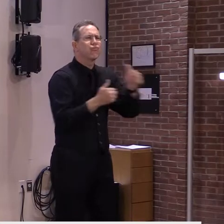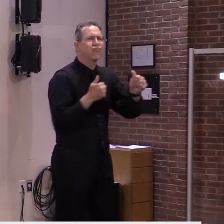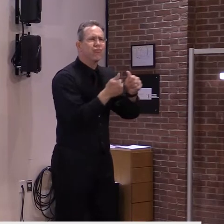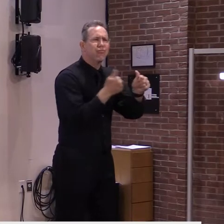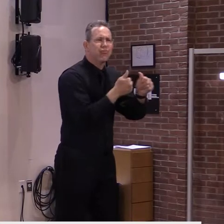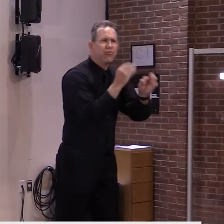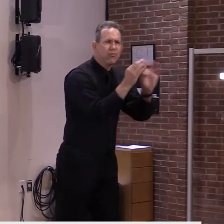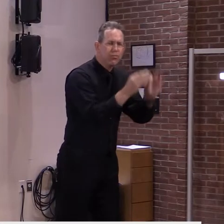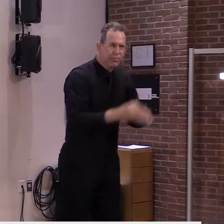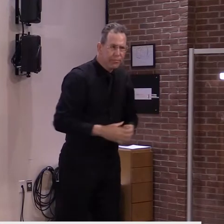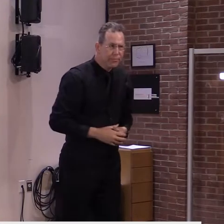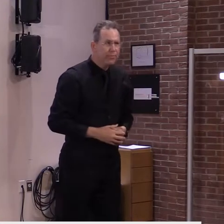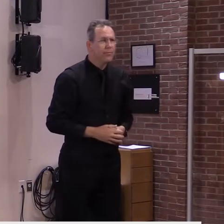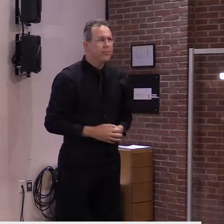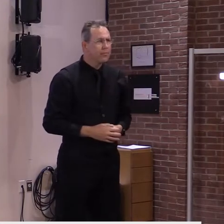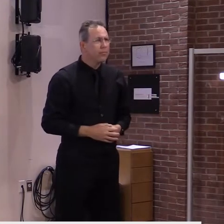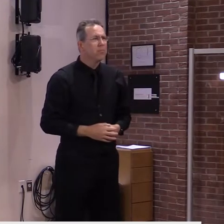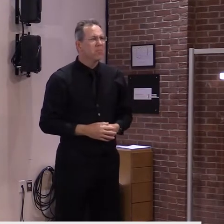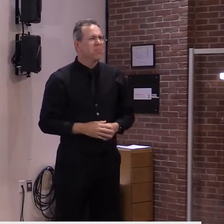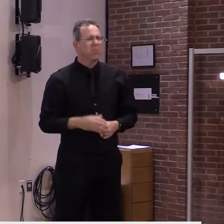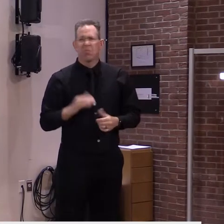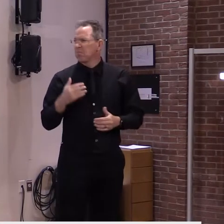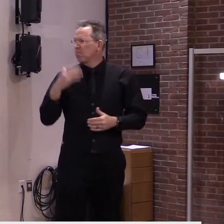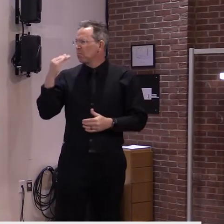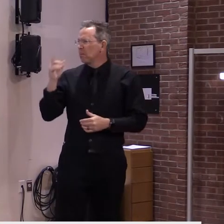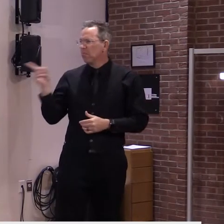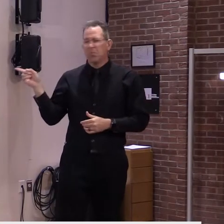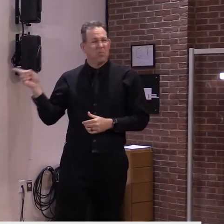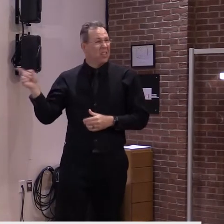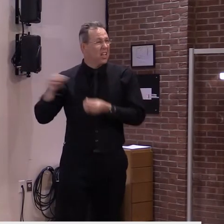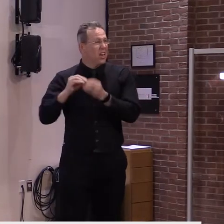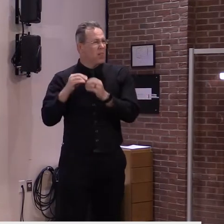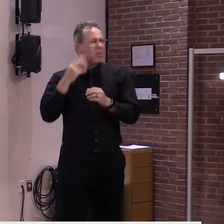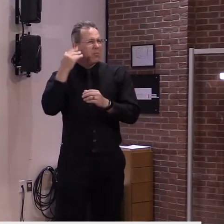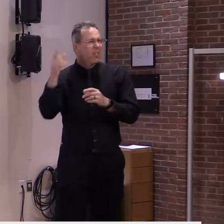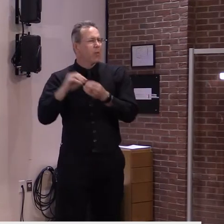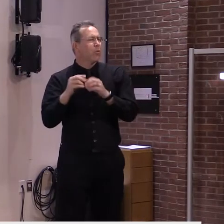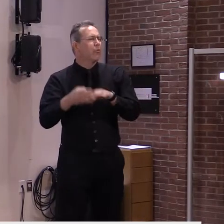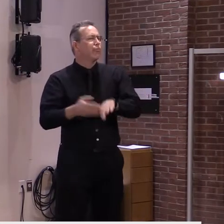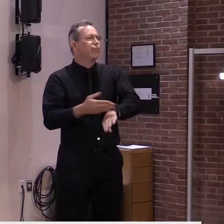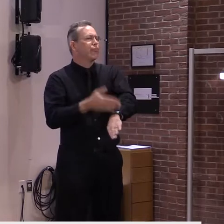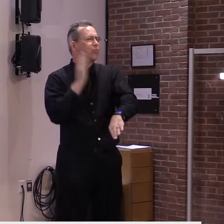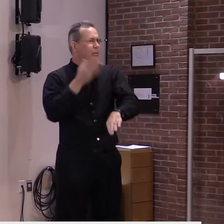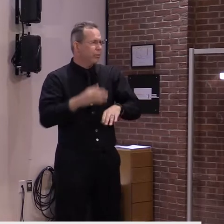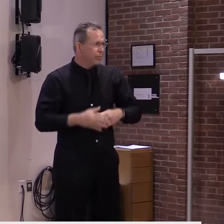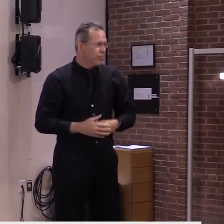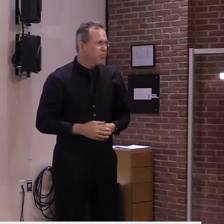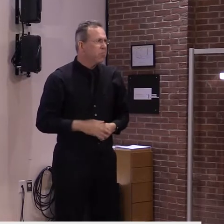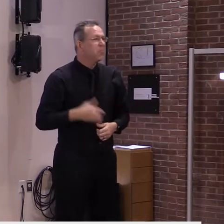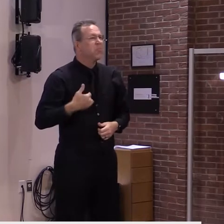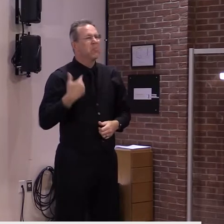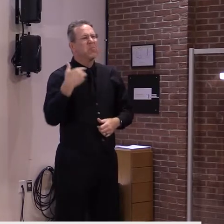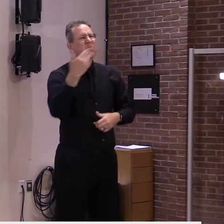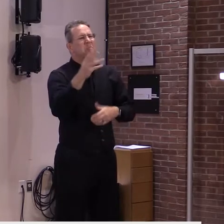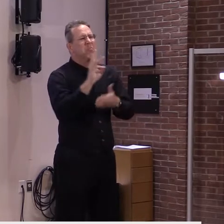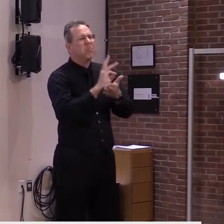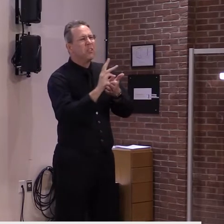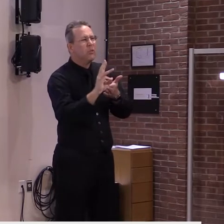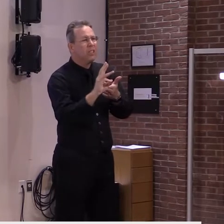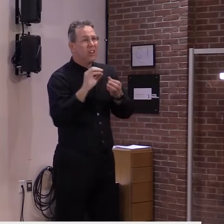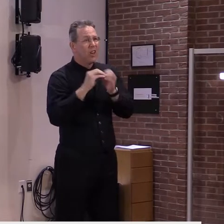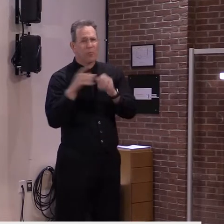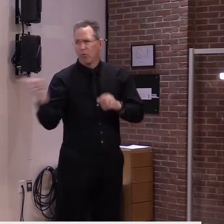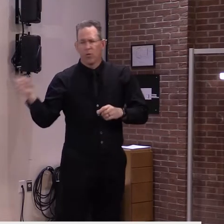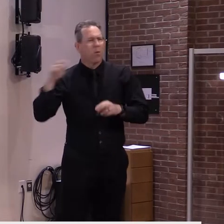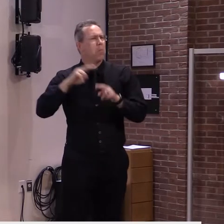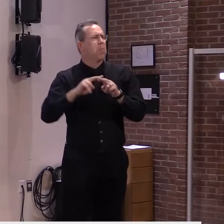our regional forecast anticipates that cases will fall in the next 6 weeks to the lowest levels that we have experienced during